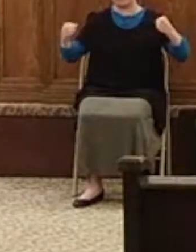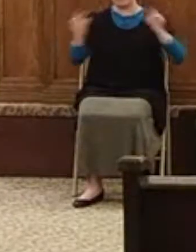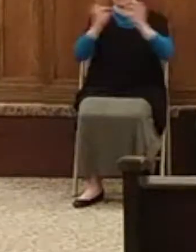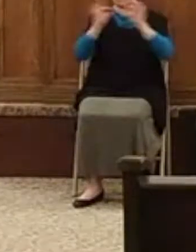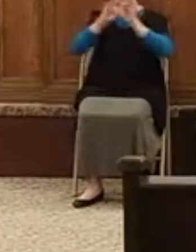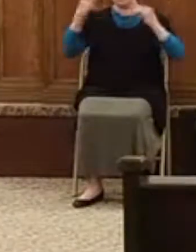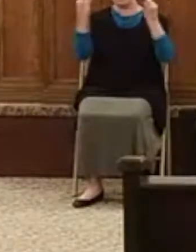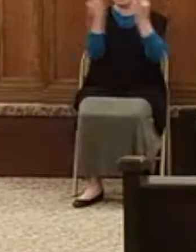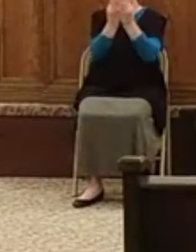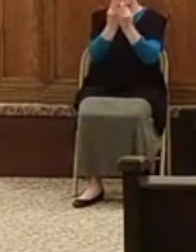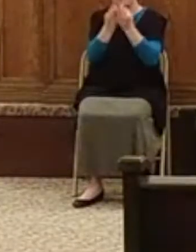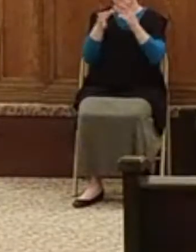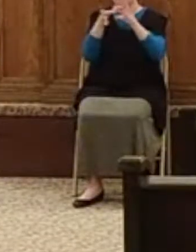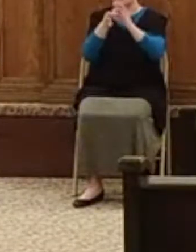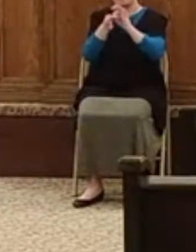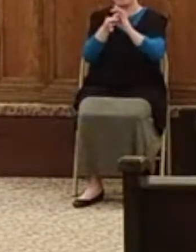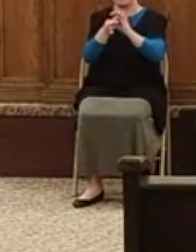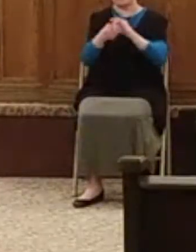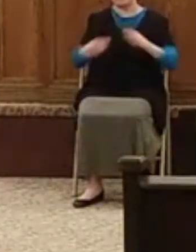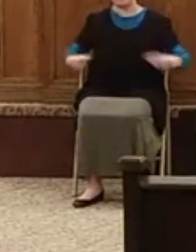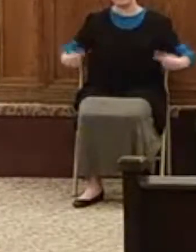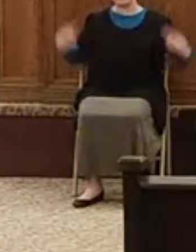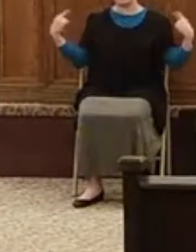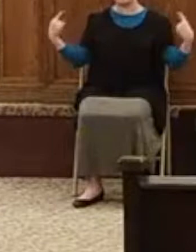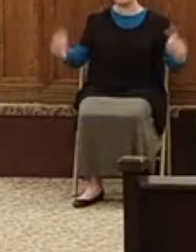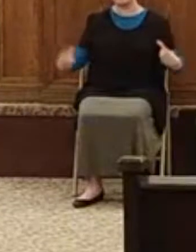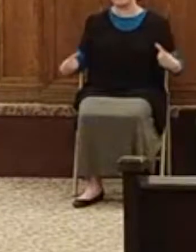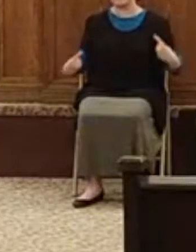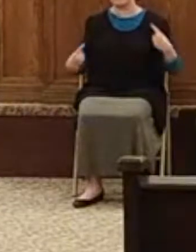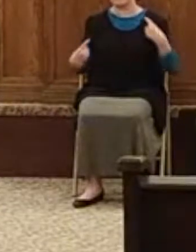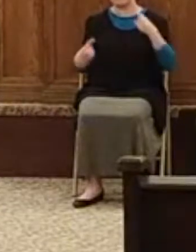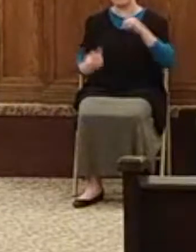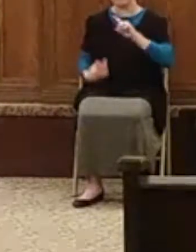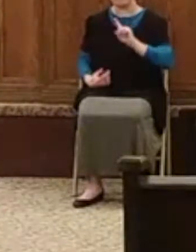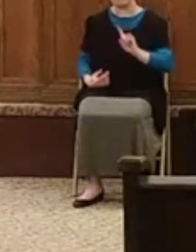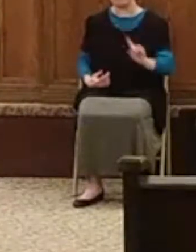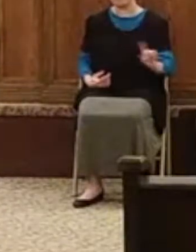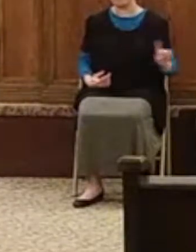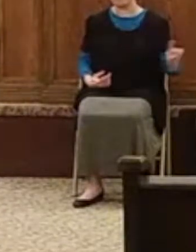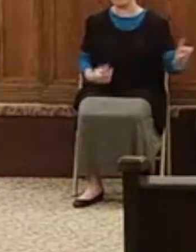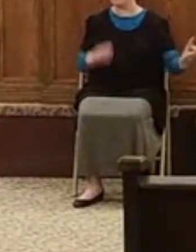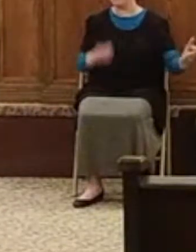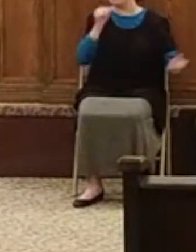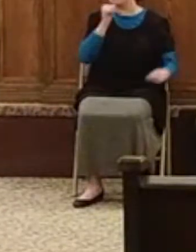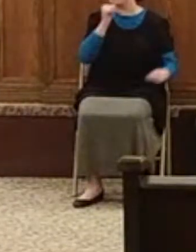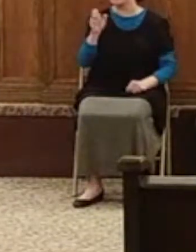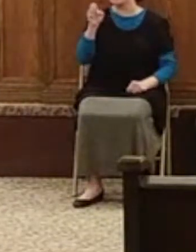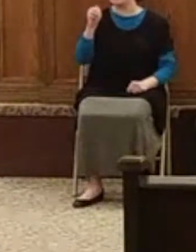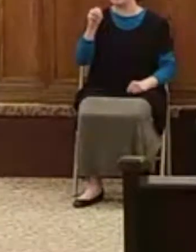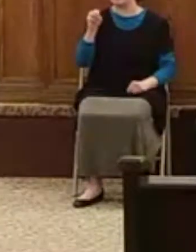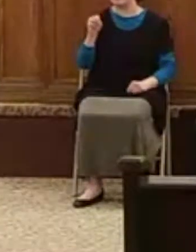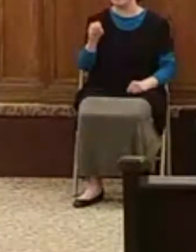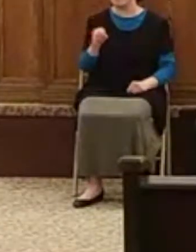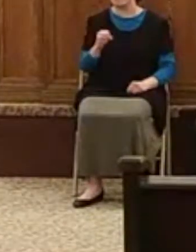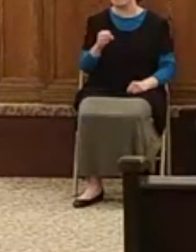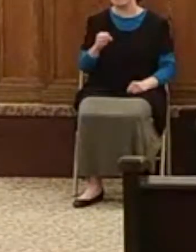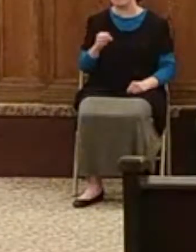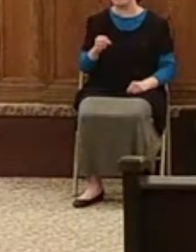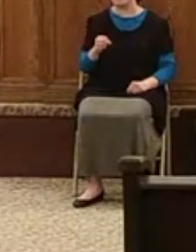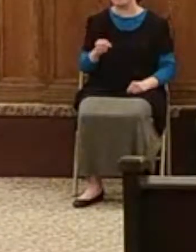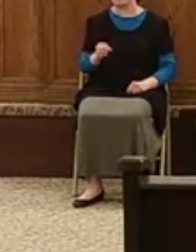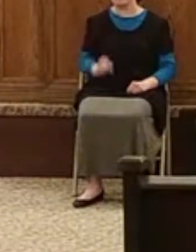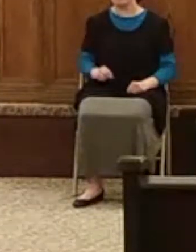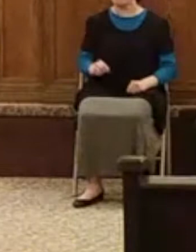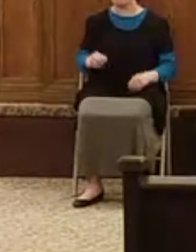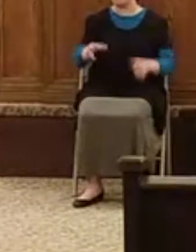fabric of the family unit. Amen. Sin that has turned us into unemotional citizens, and